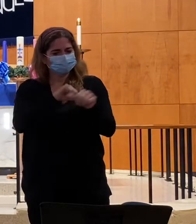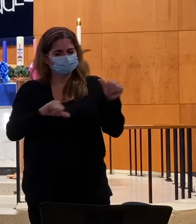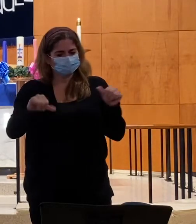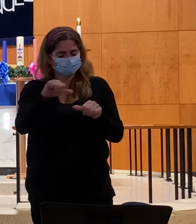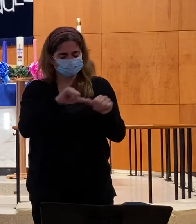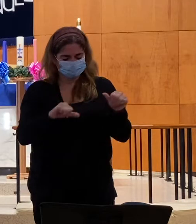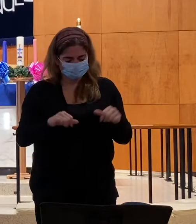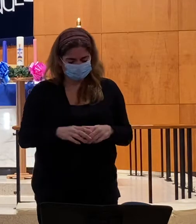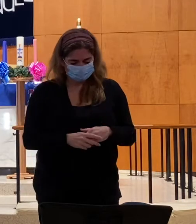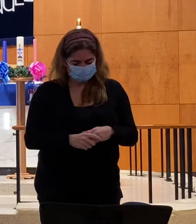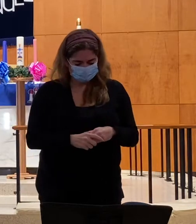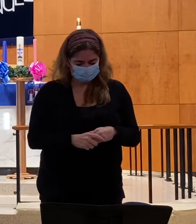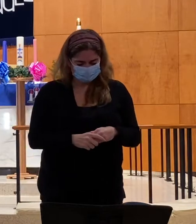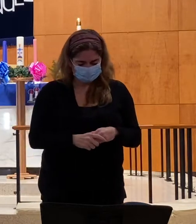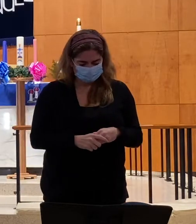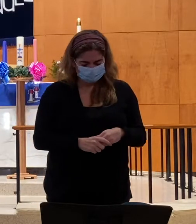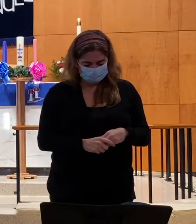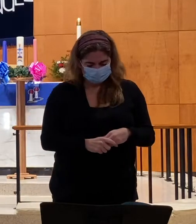neighbor.